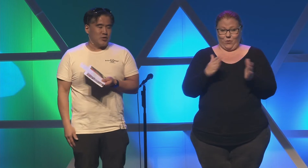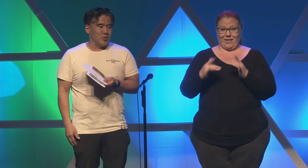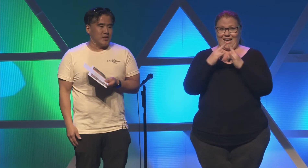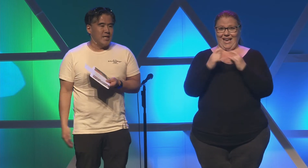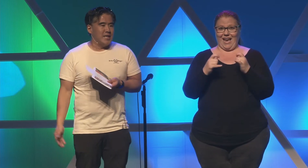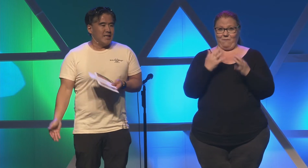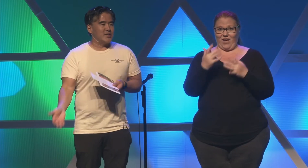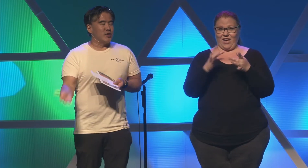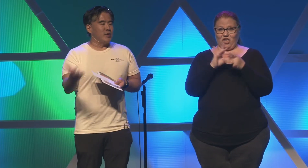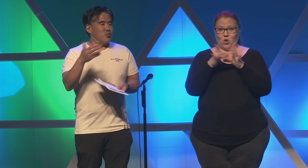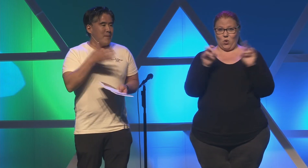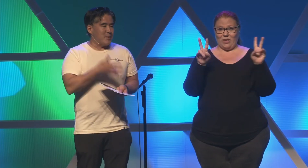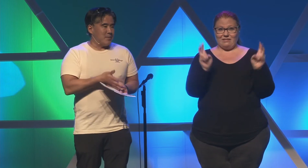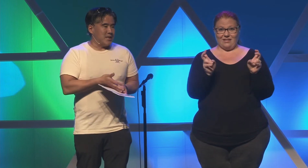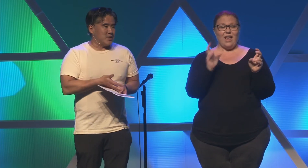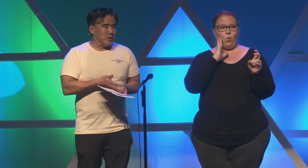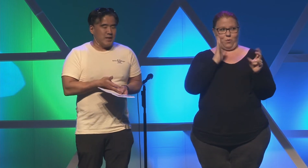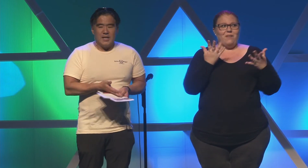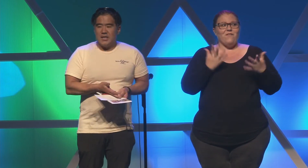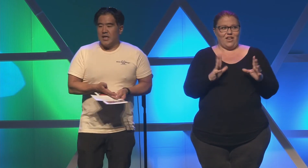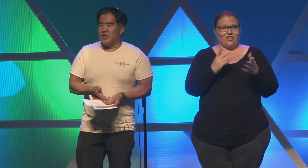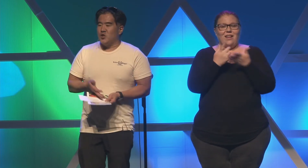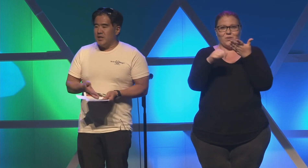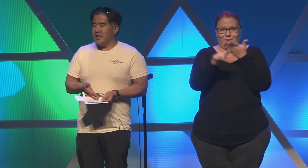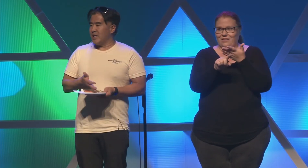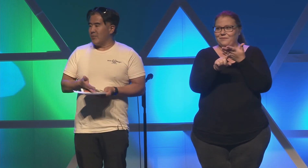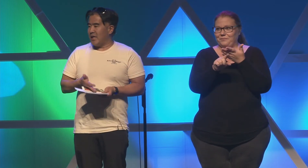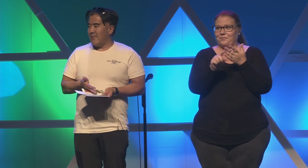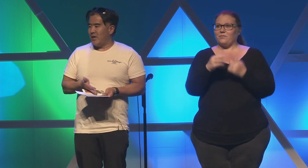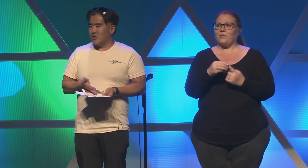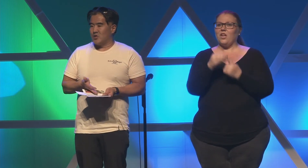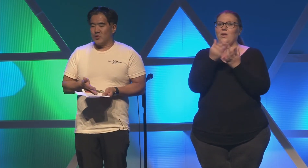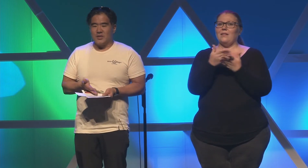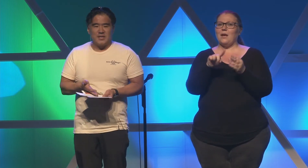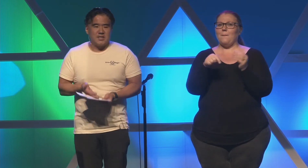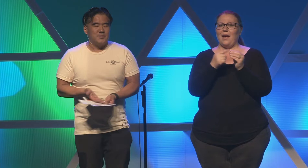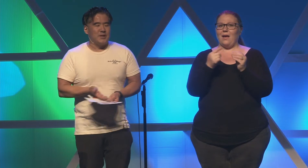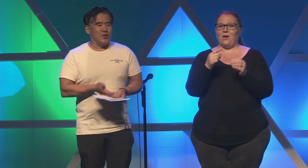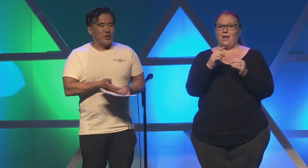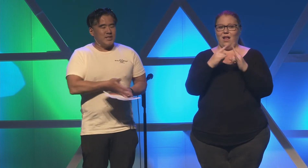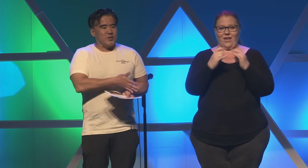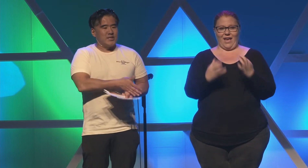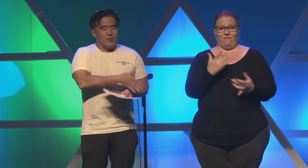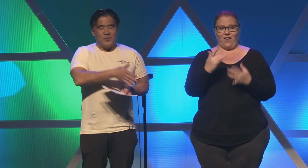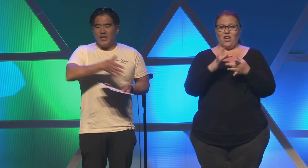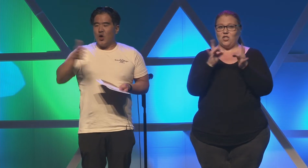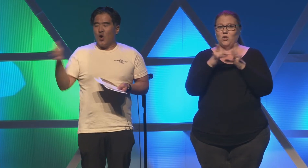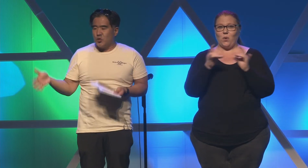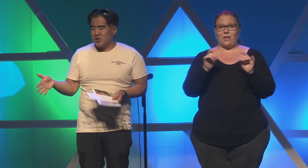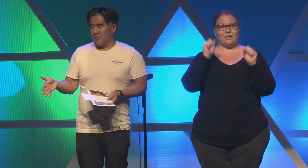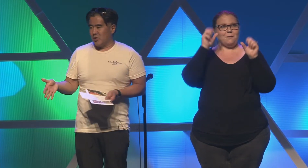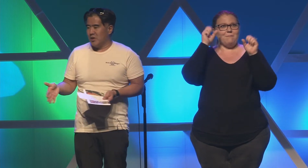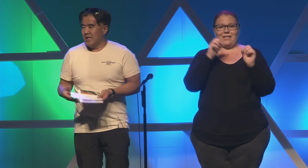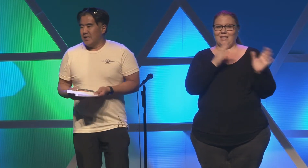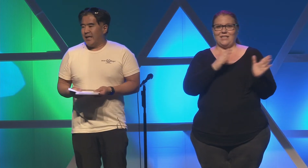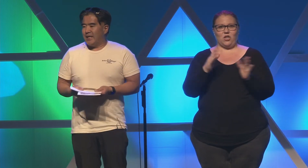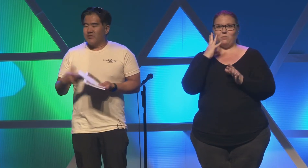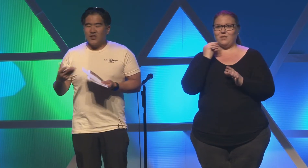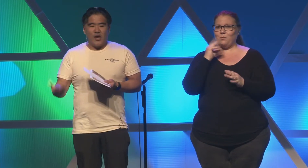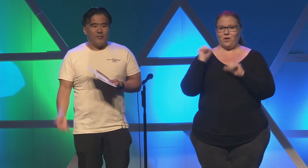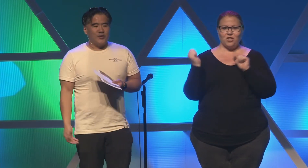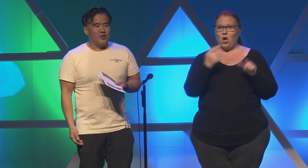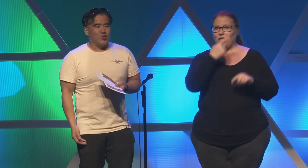Campfire Stories that's going to be wrapping up next week. Now, the unique thing about Campfire Stories is it's been a great series that we've been in all summer